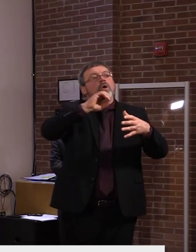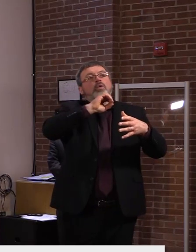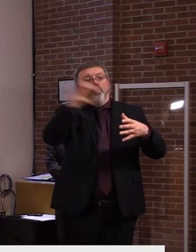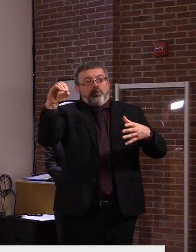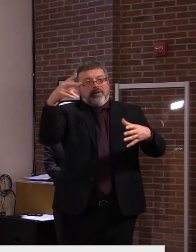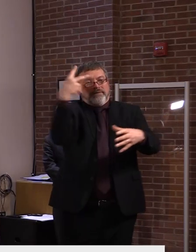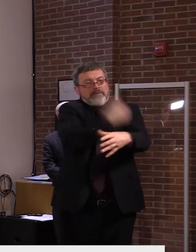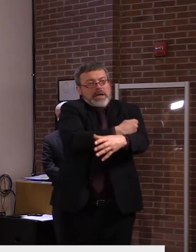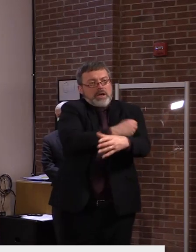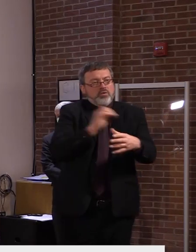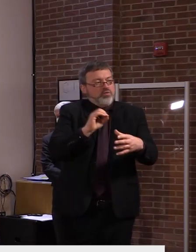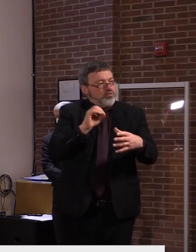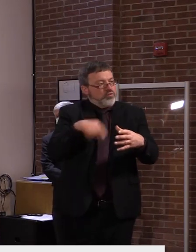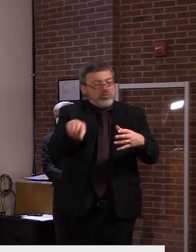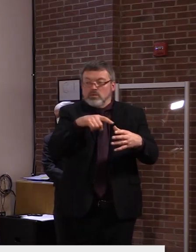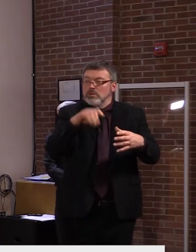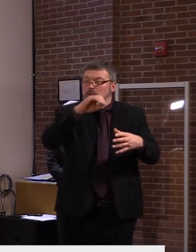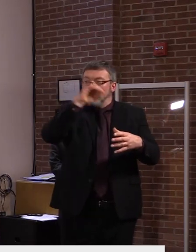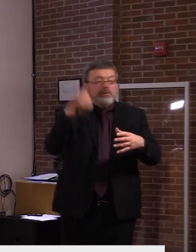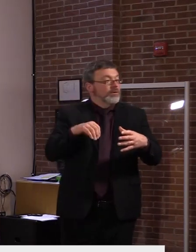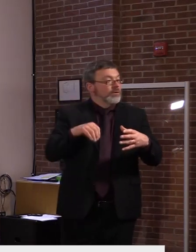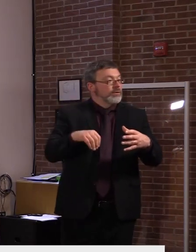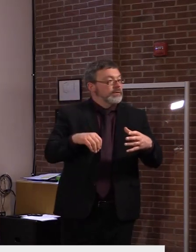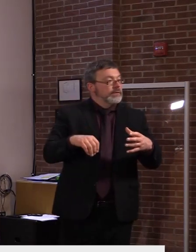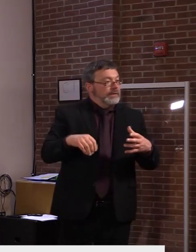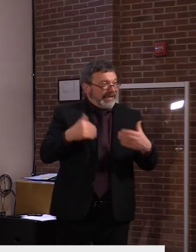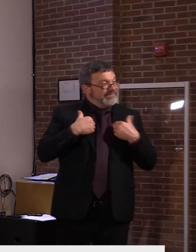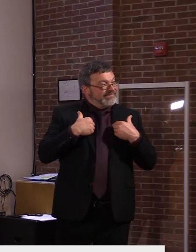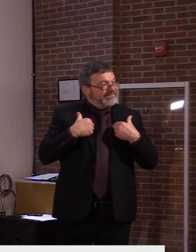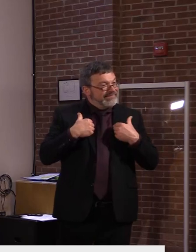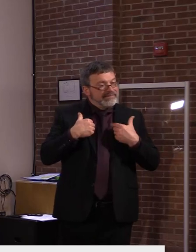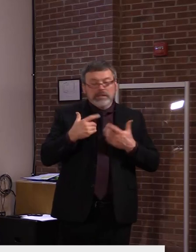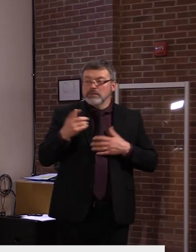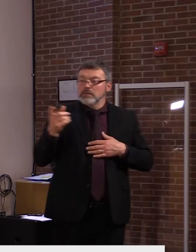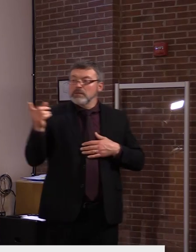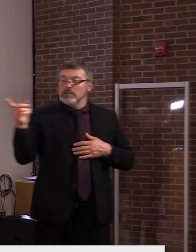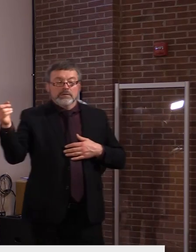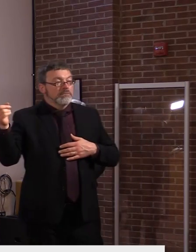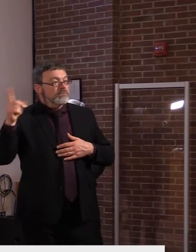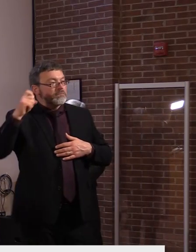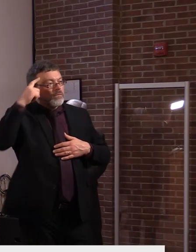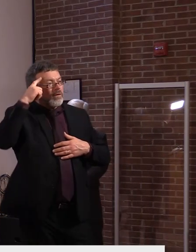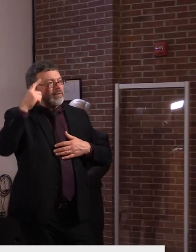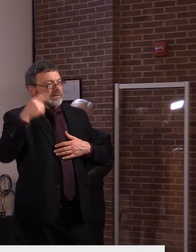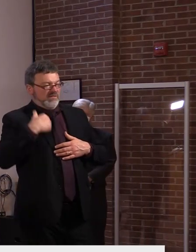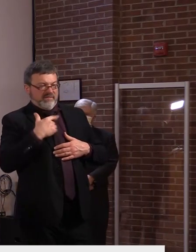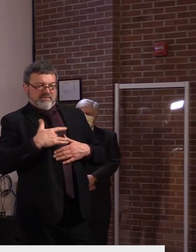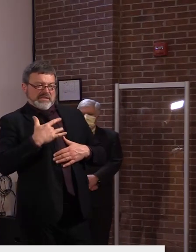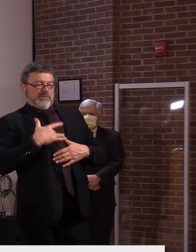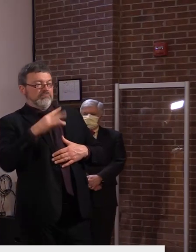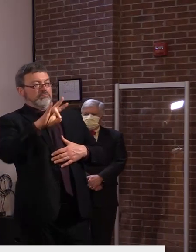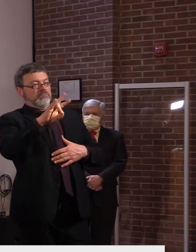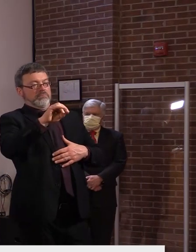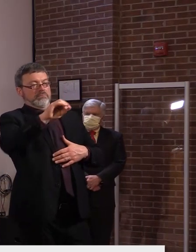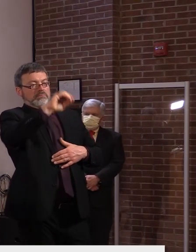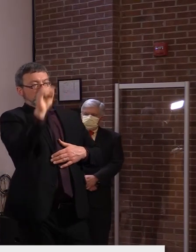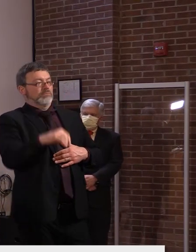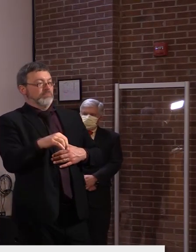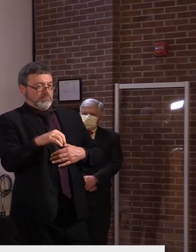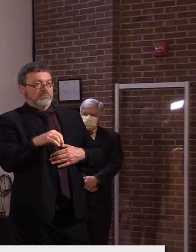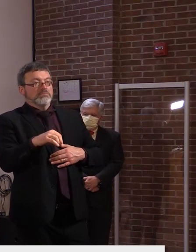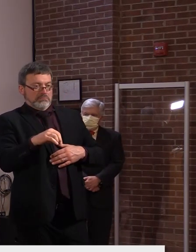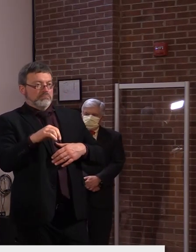shots? I mean, what percentage? It's usually around 70% that are